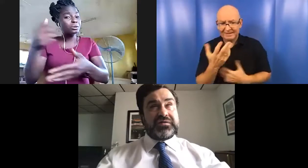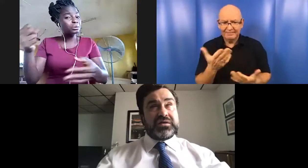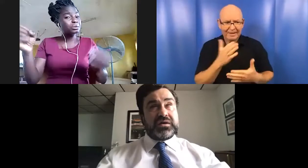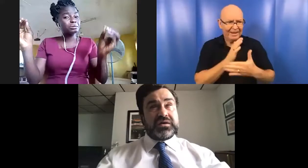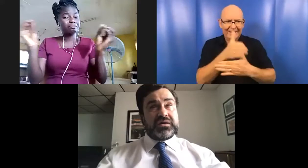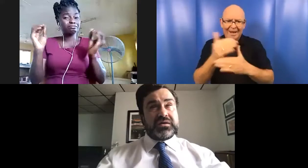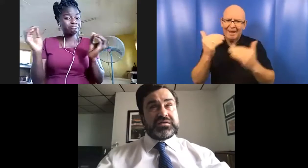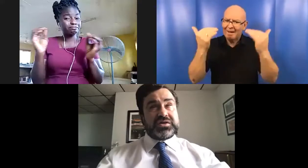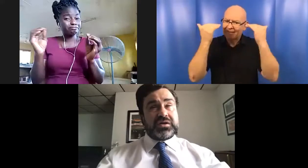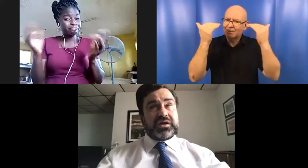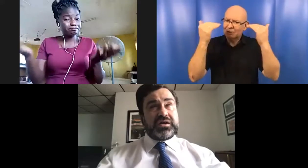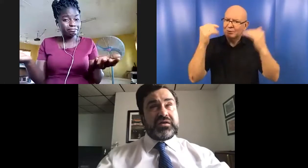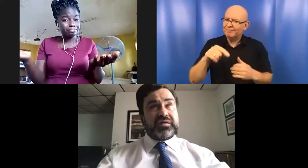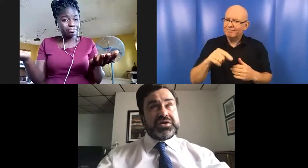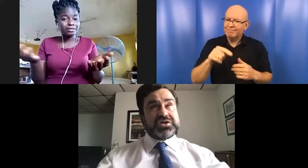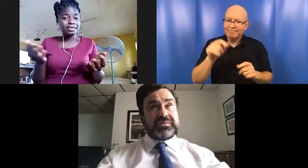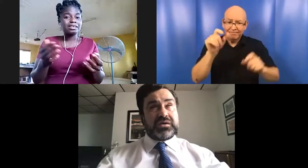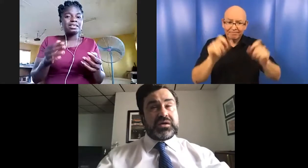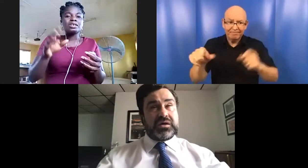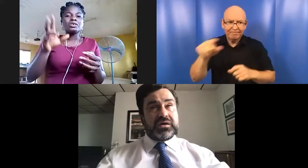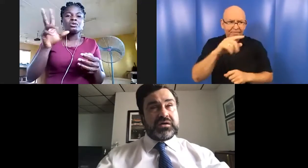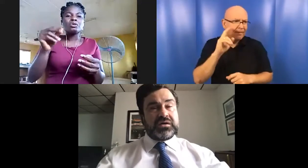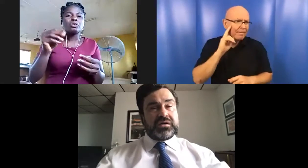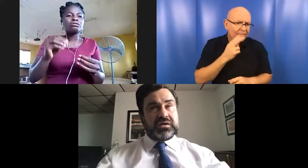of circulating information about